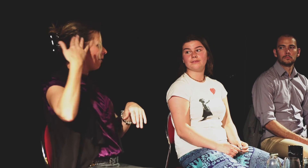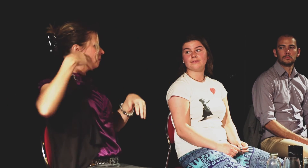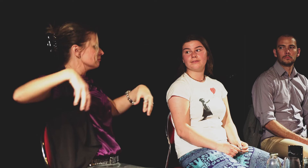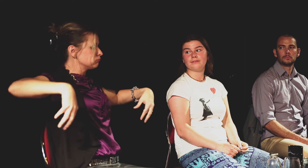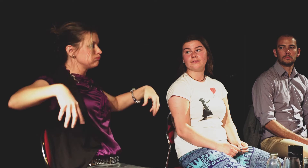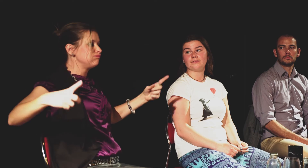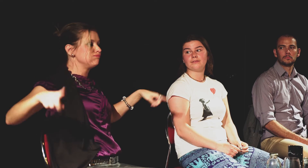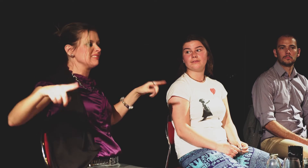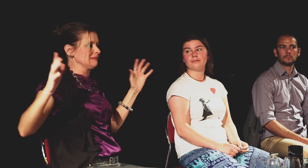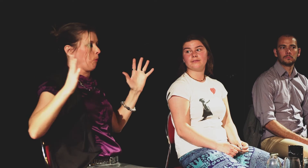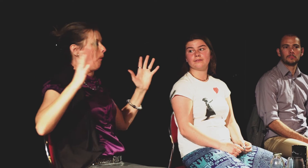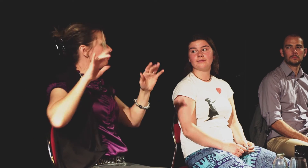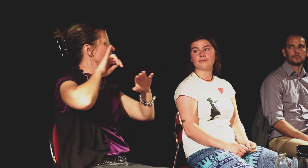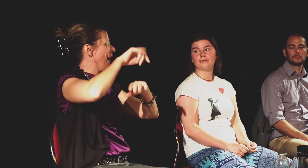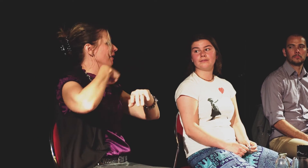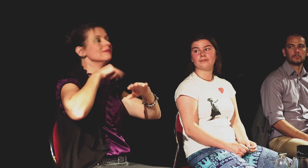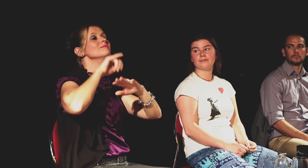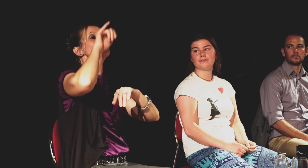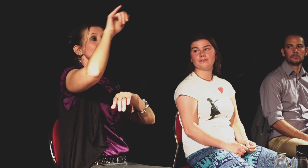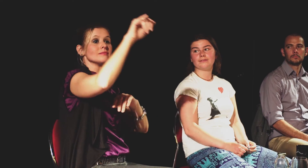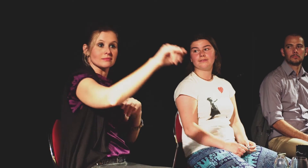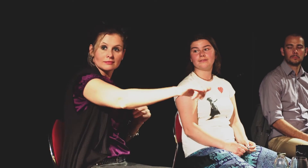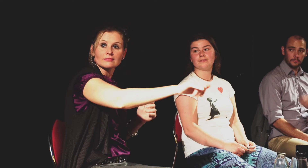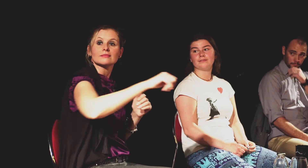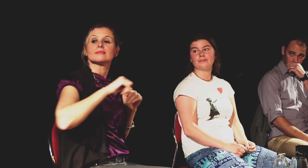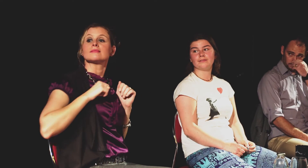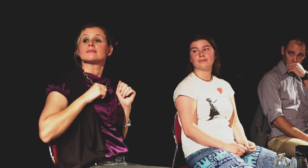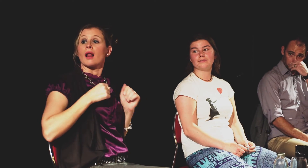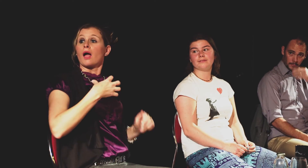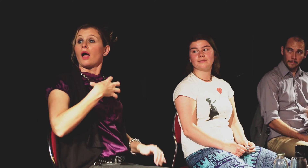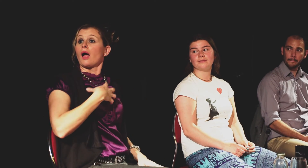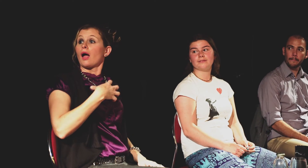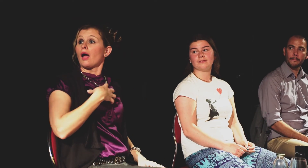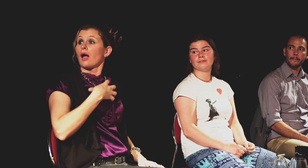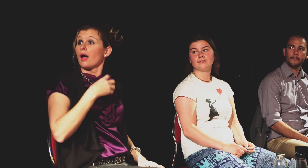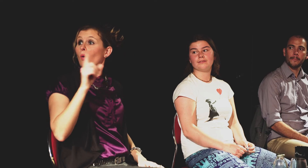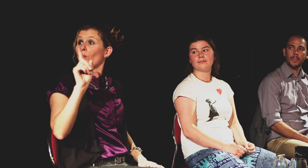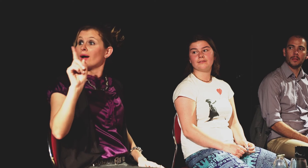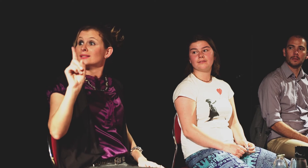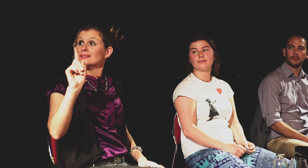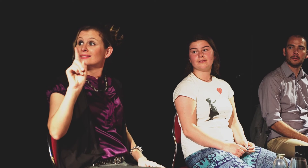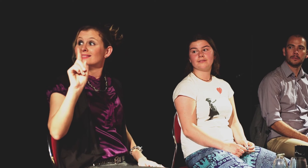Yes, was it? Was that how old you are? Was it? It was a small plane, all right? And